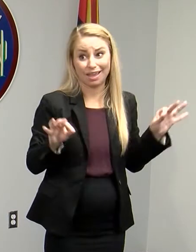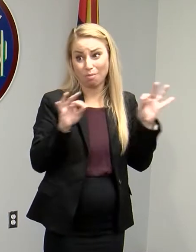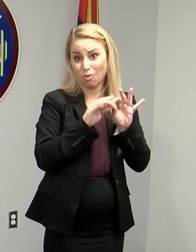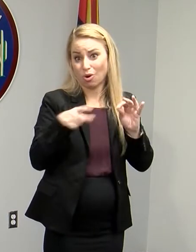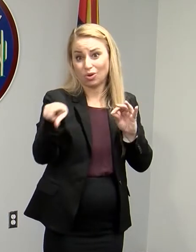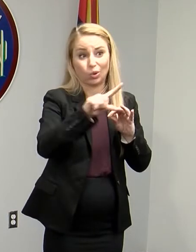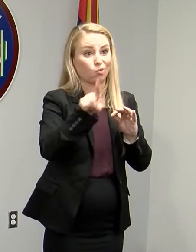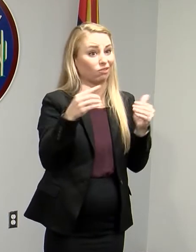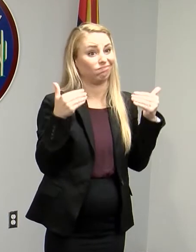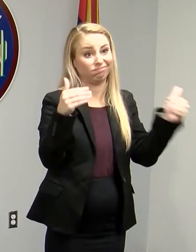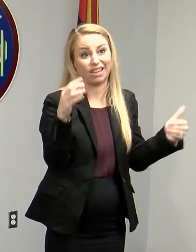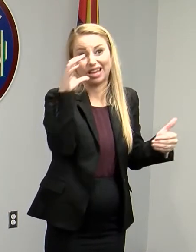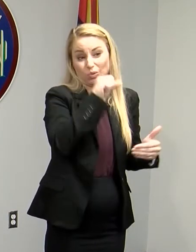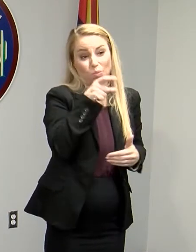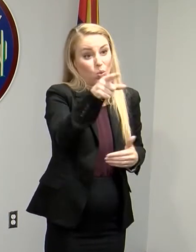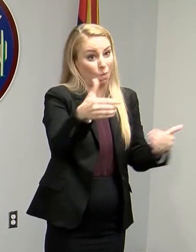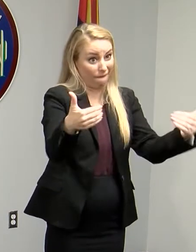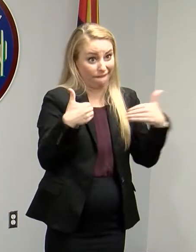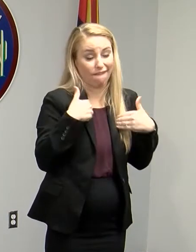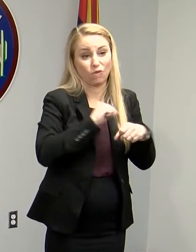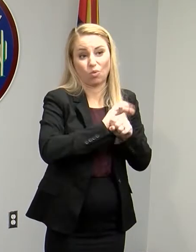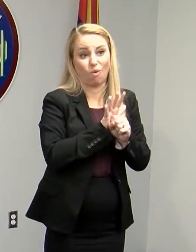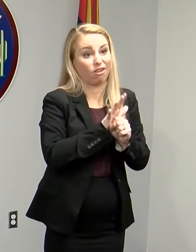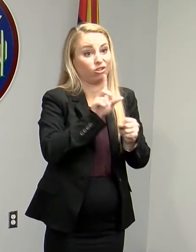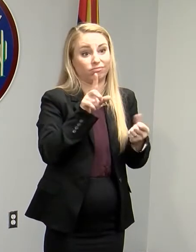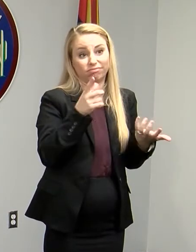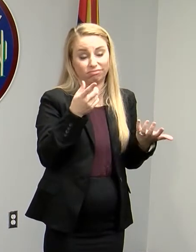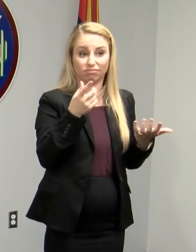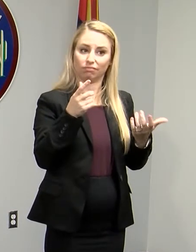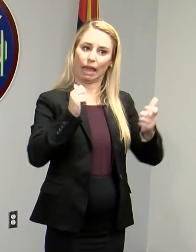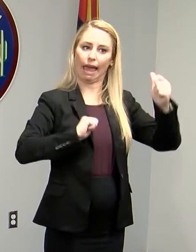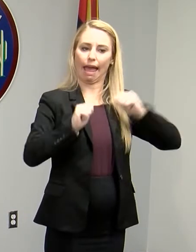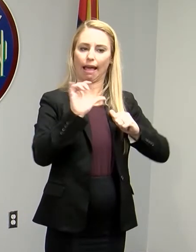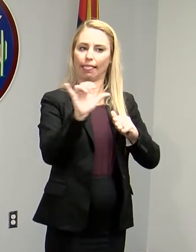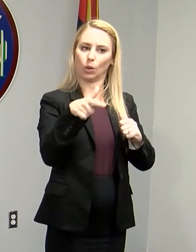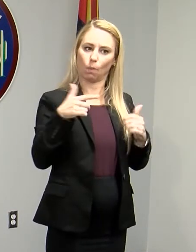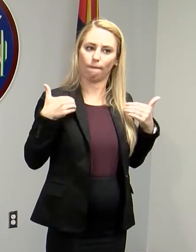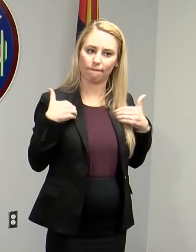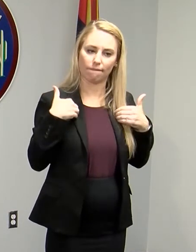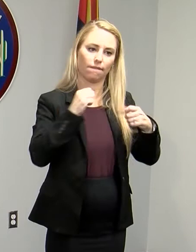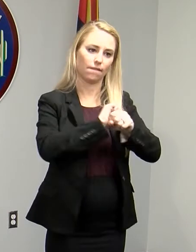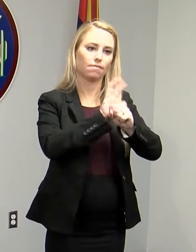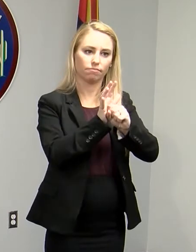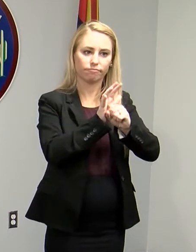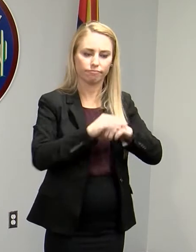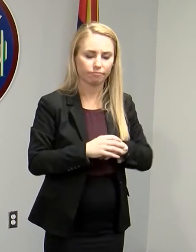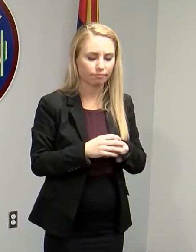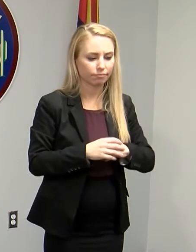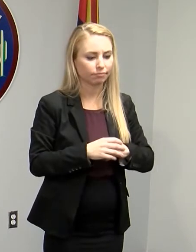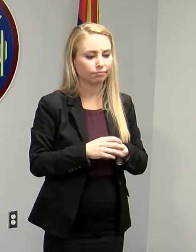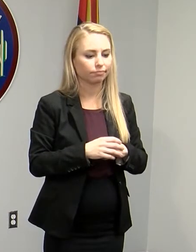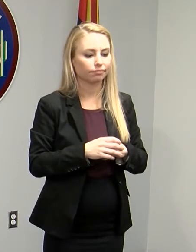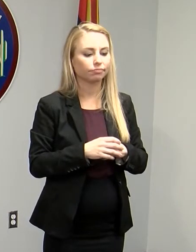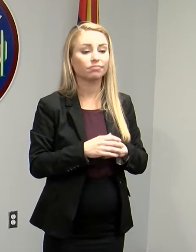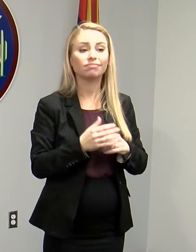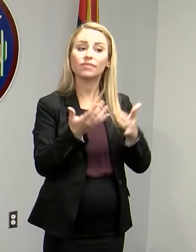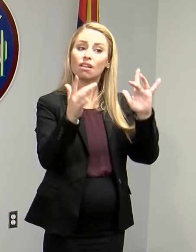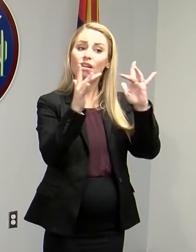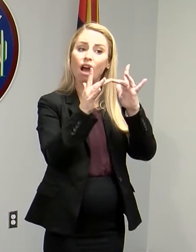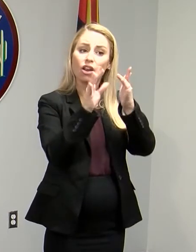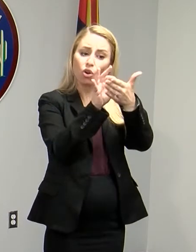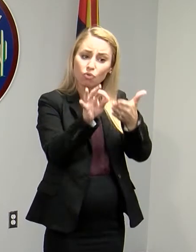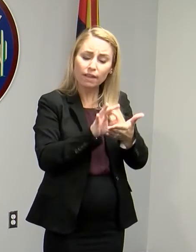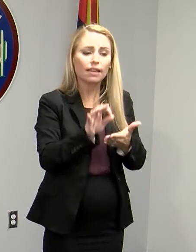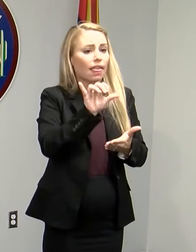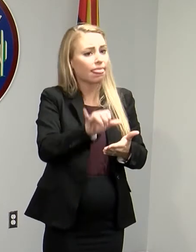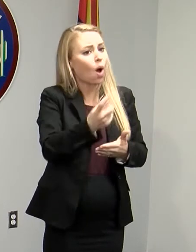infected and exposed when we are out in public. We still believe that contact tracing is one of the tools that we can use to help slow the spread